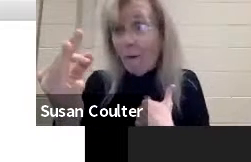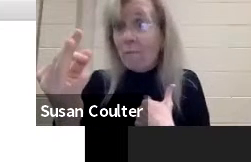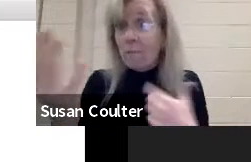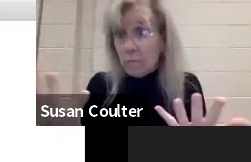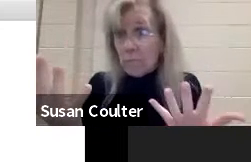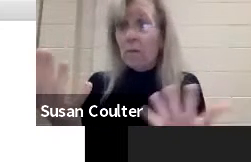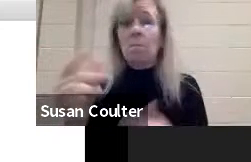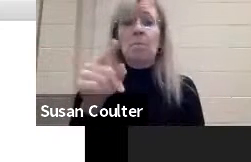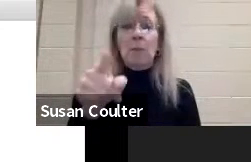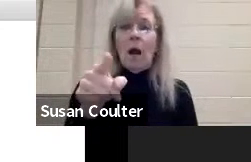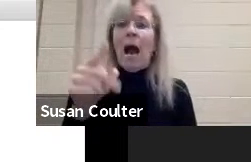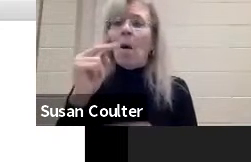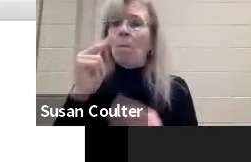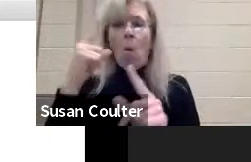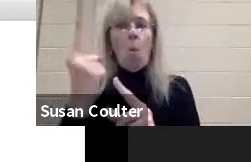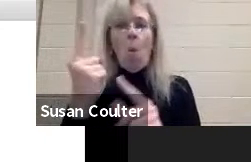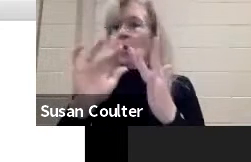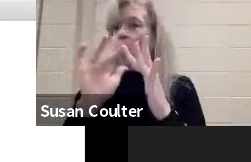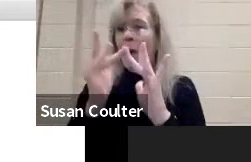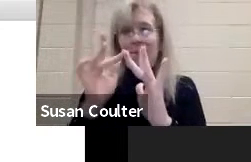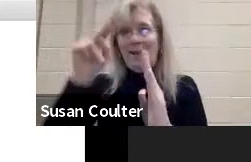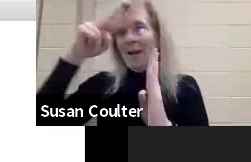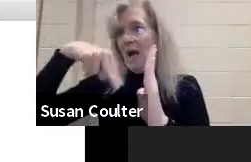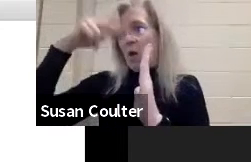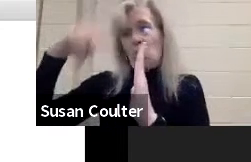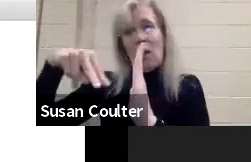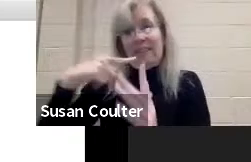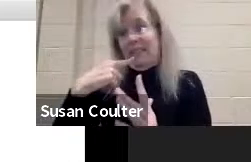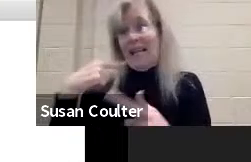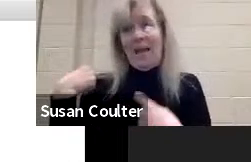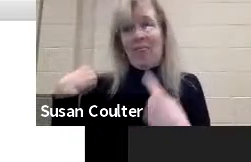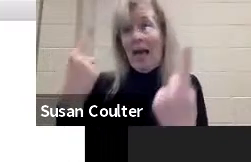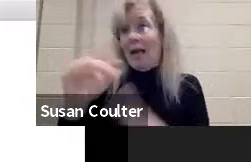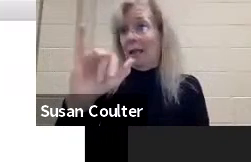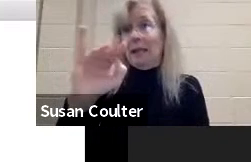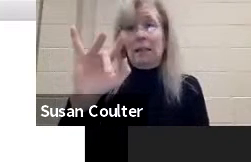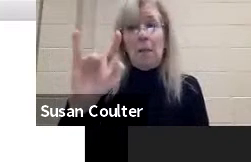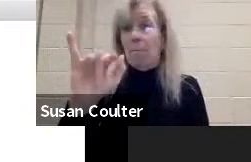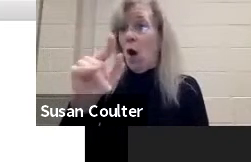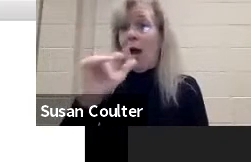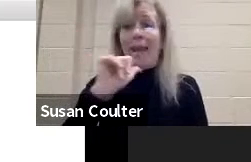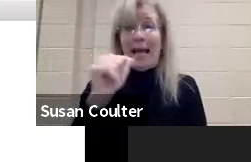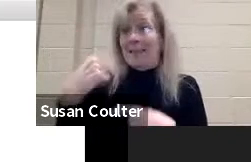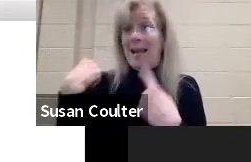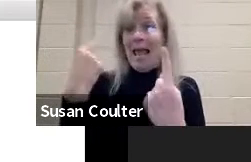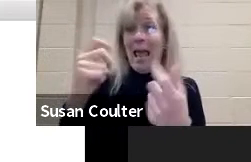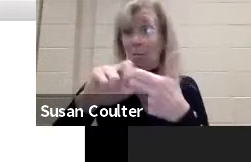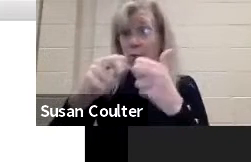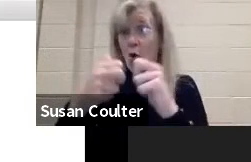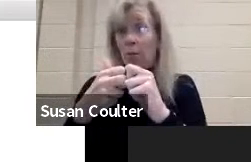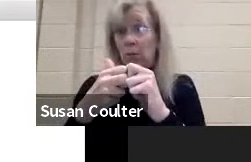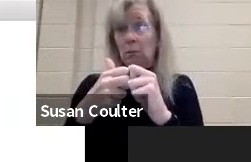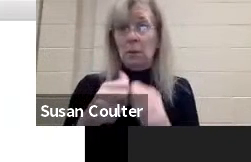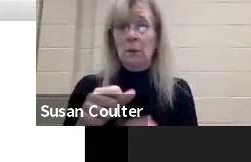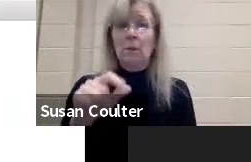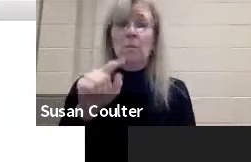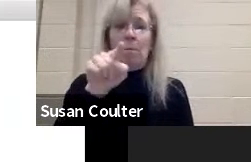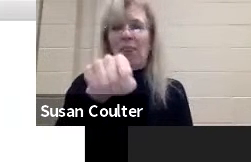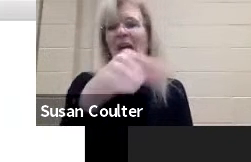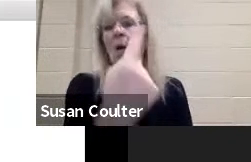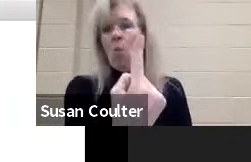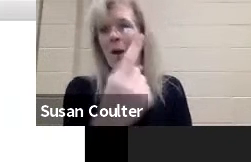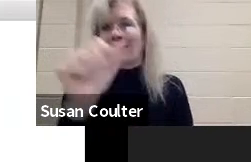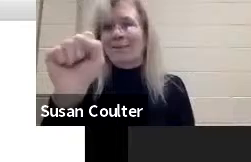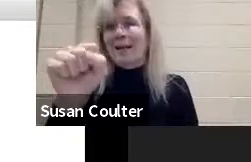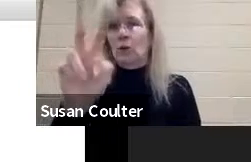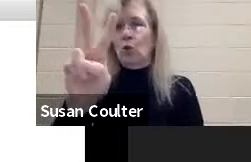aware of. One website I read said that Instant Pot hasn't had problem,